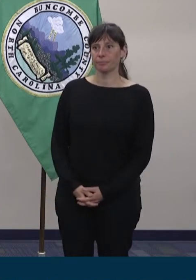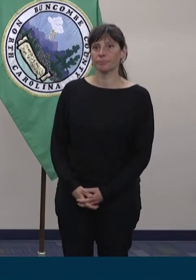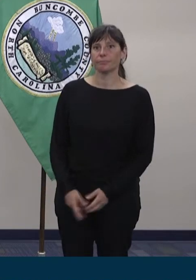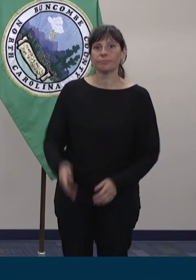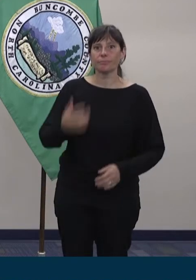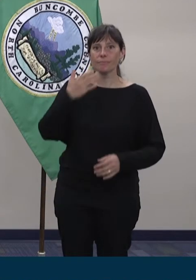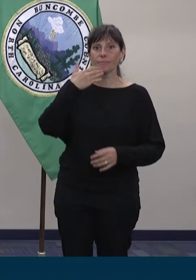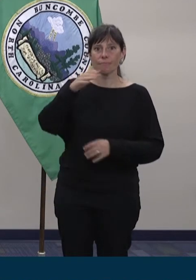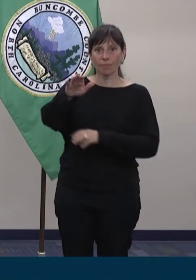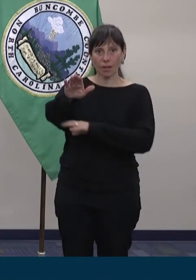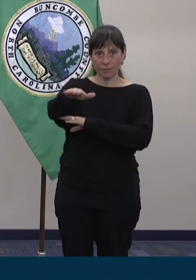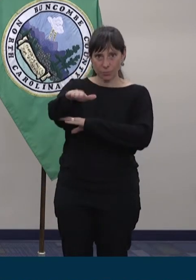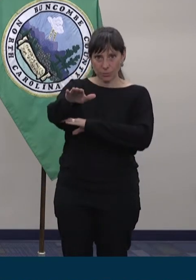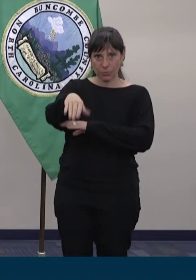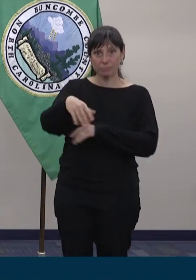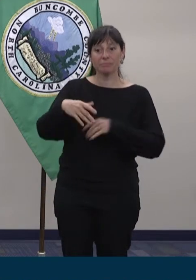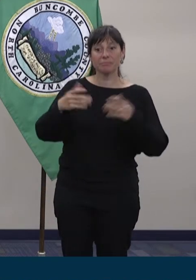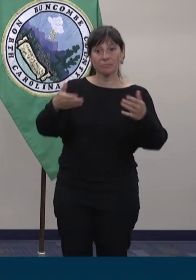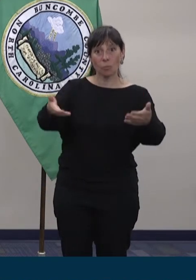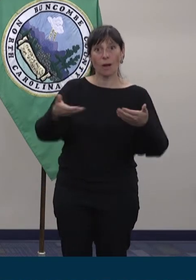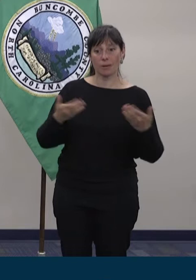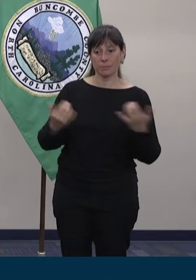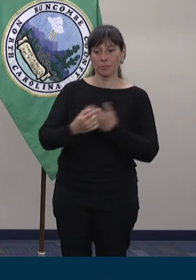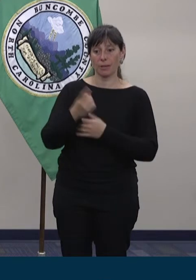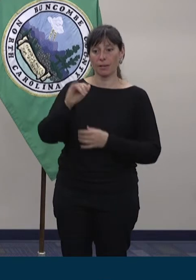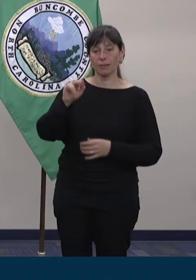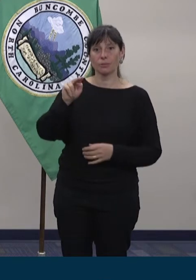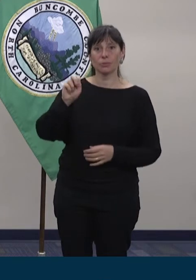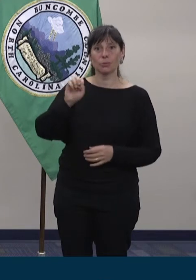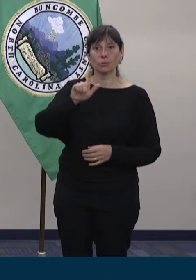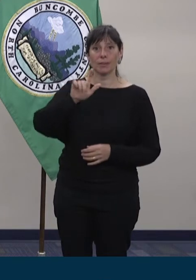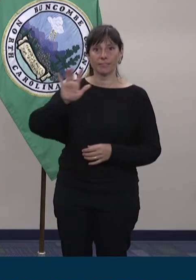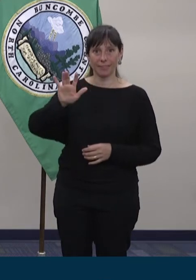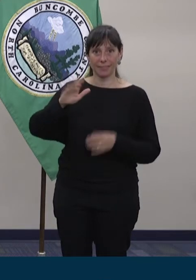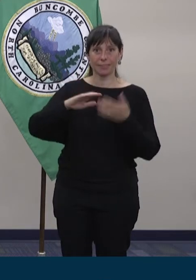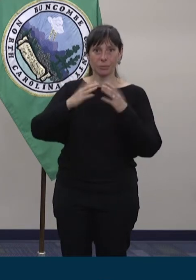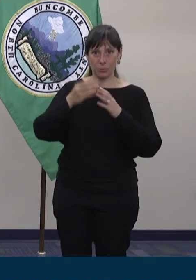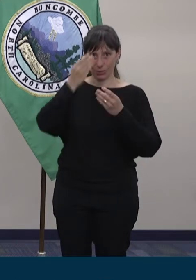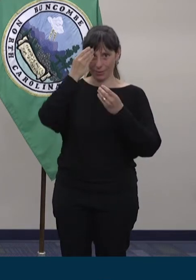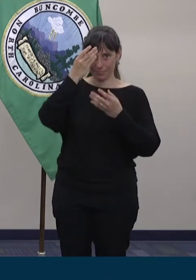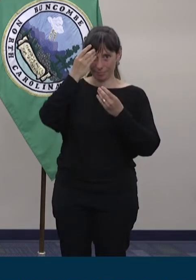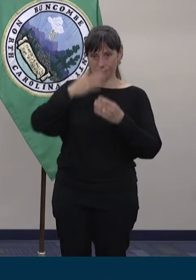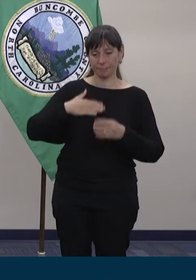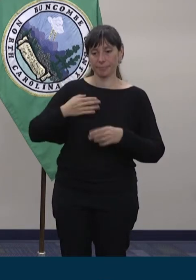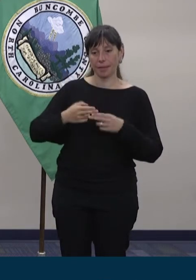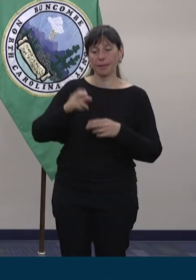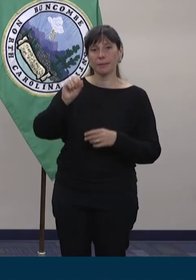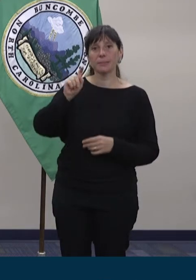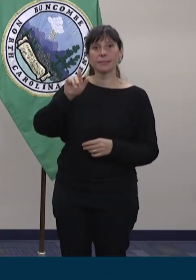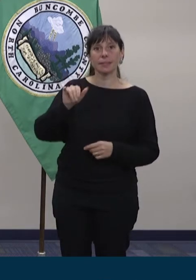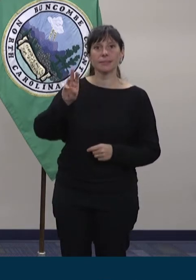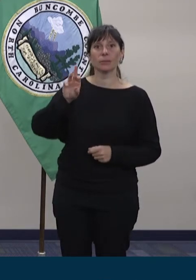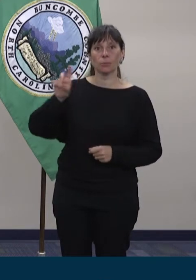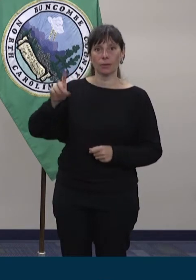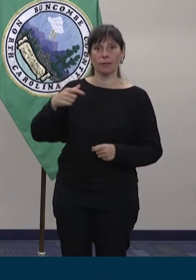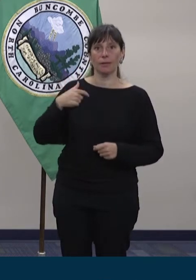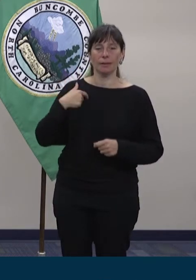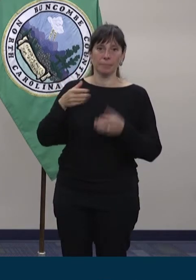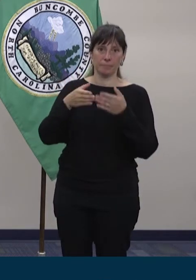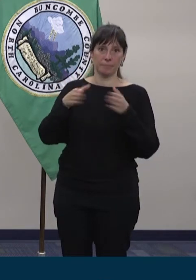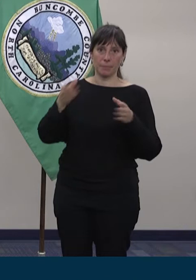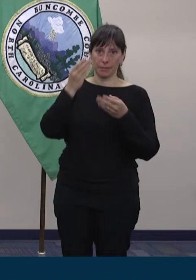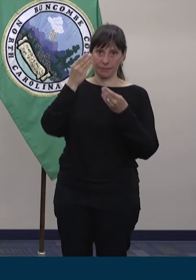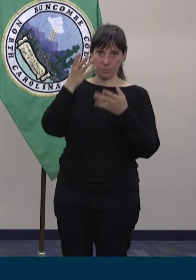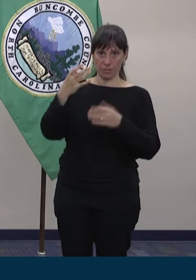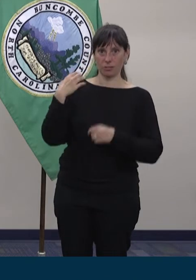Good afternoon and welcome to the June 25th Community Update. My name is Stacy Wood and I serve as a Public